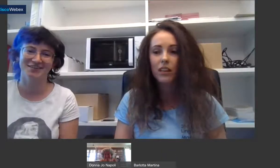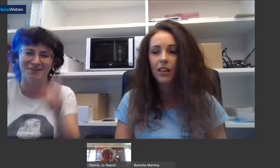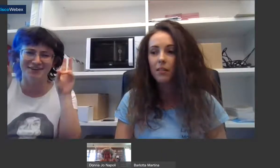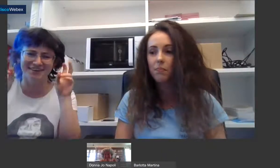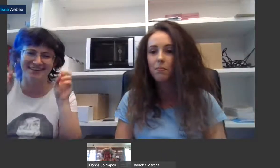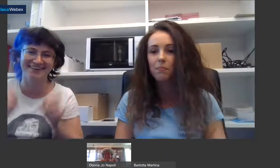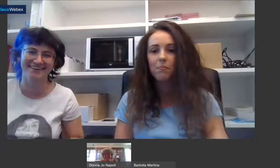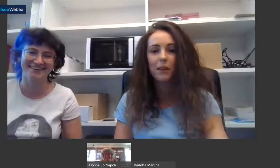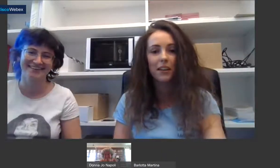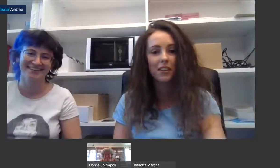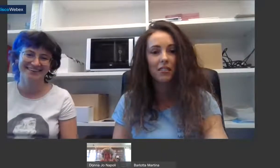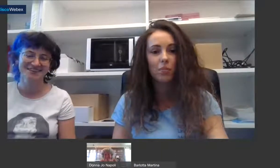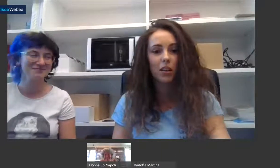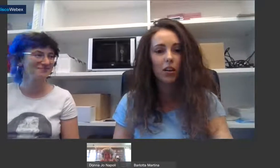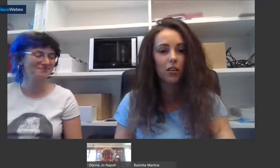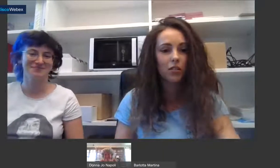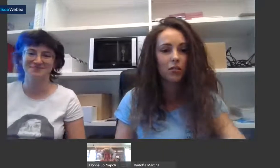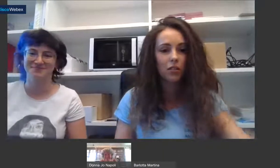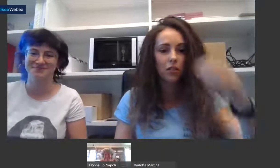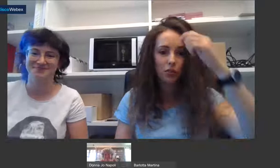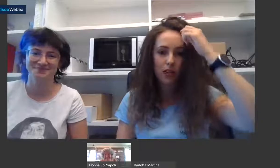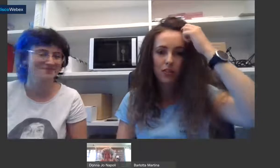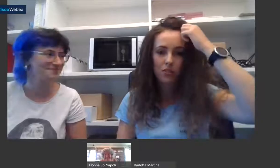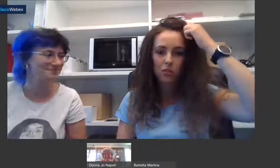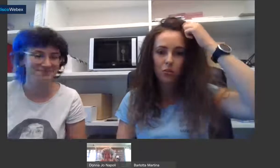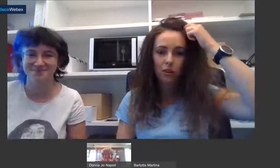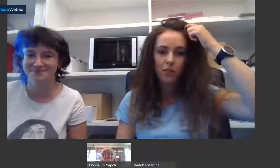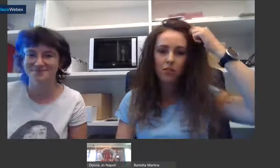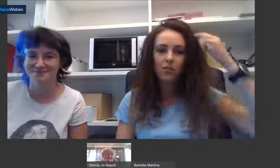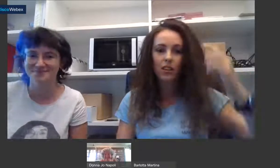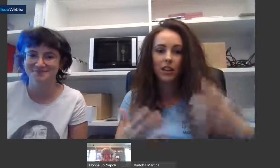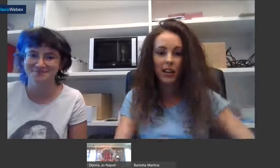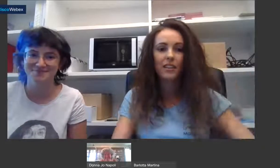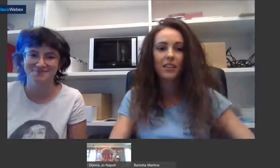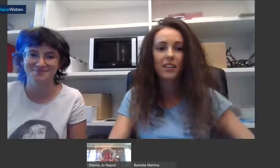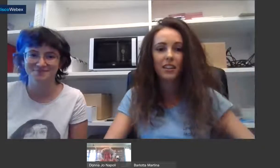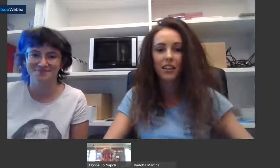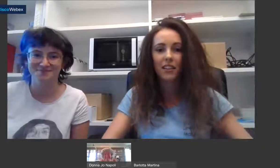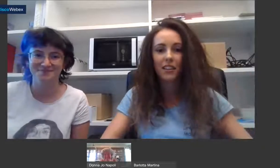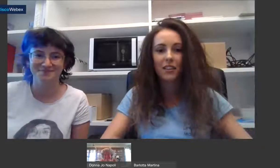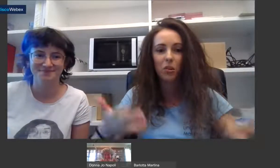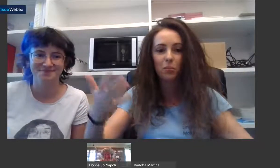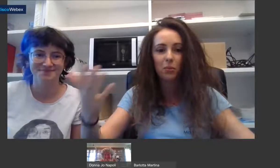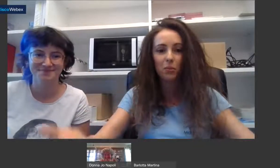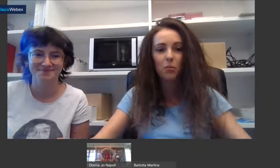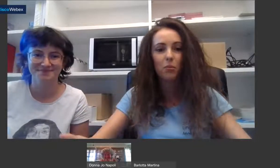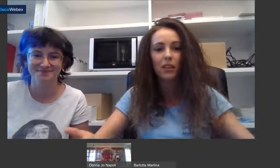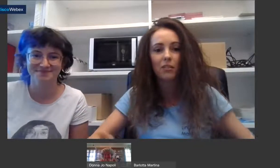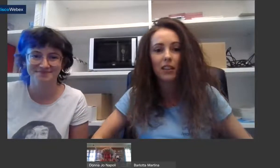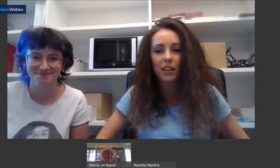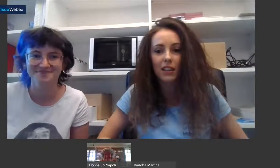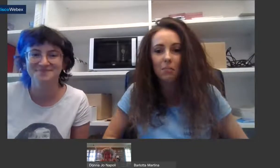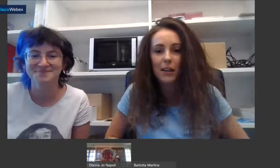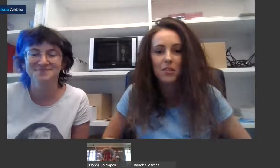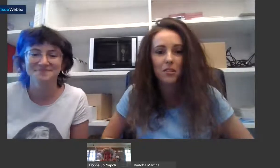a big honor for us to have you again here, and let's hope to meet really in